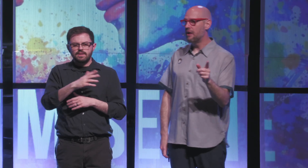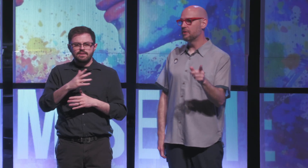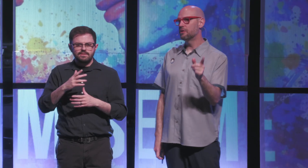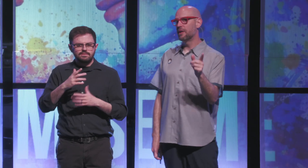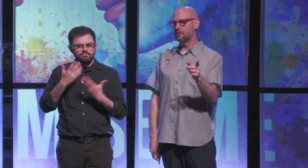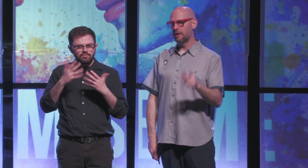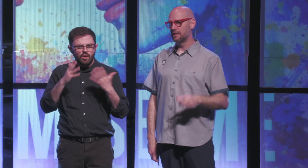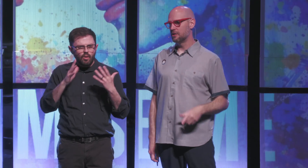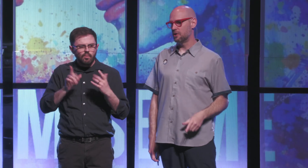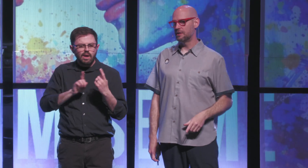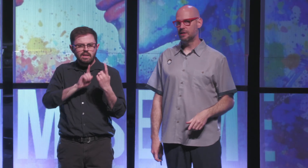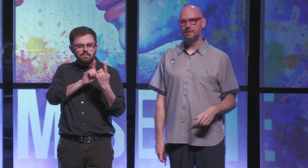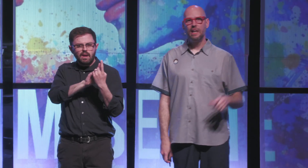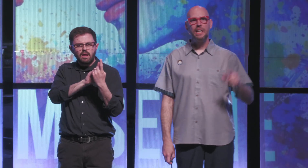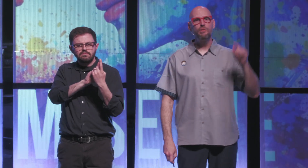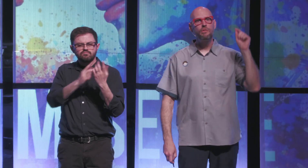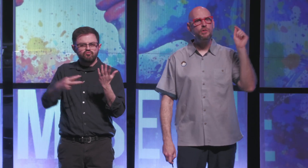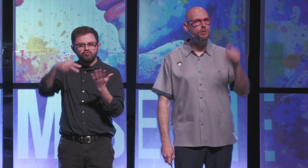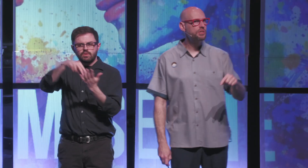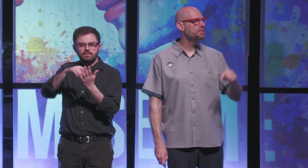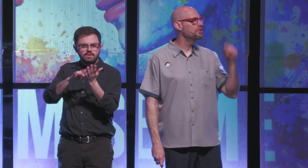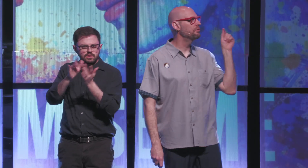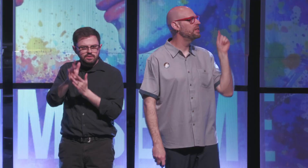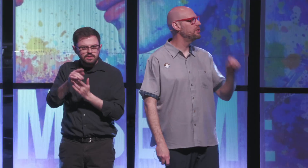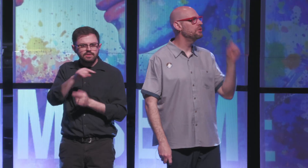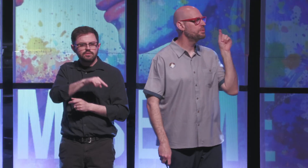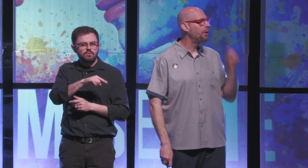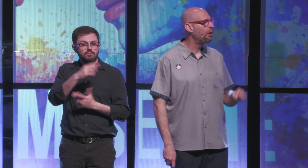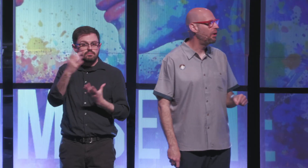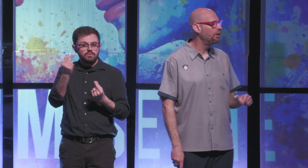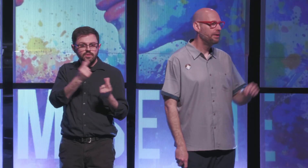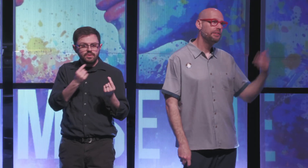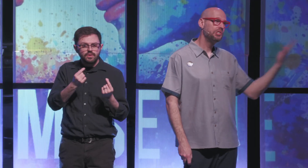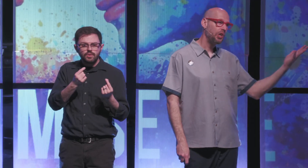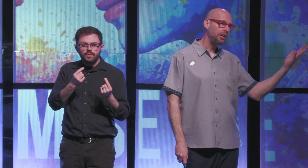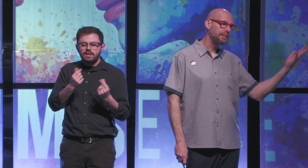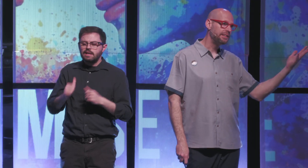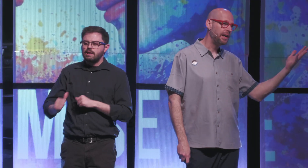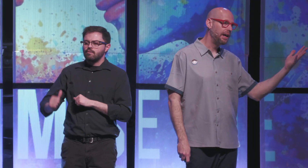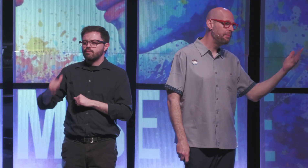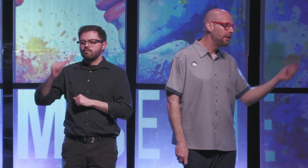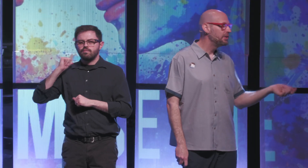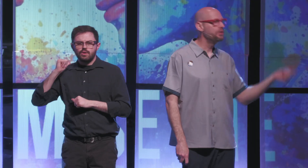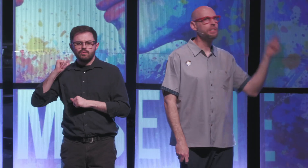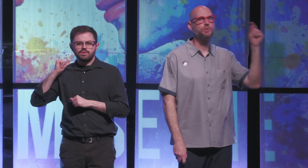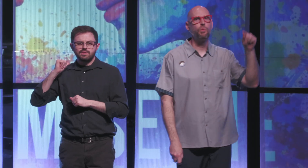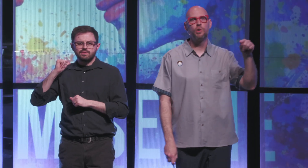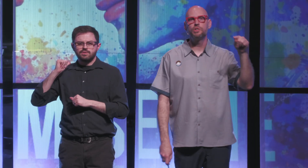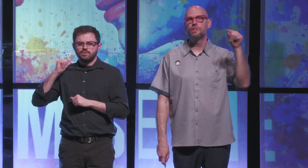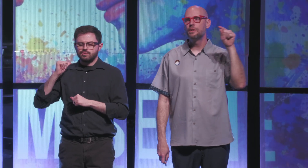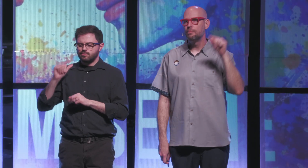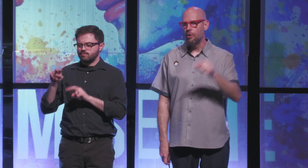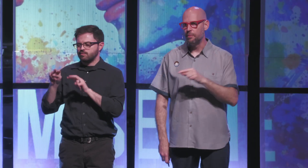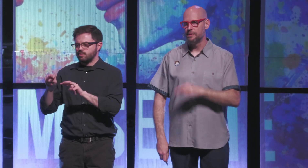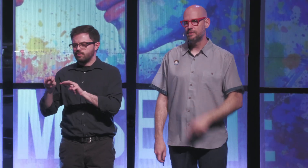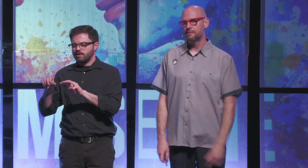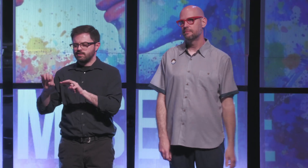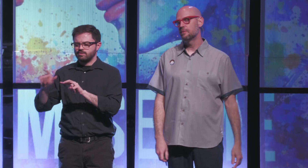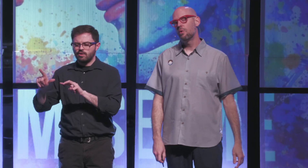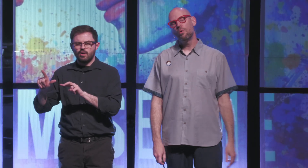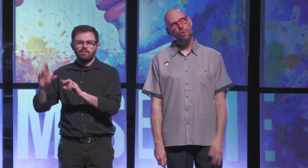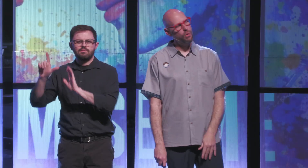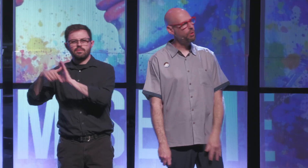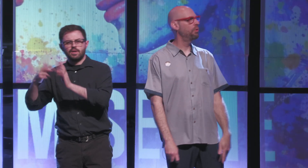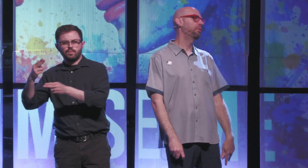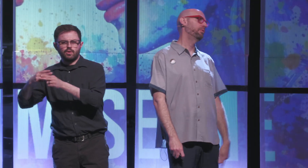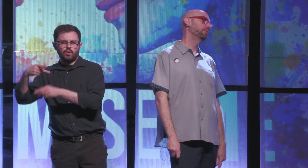has encountered the resurrected Jesus, he refuses to reduce Saul at the time, to his worst moments.